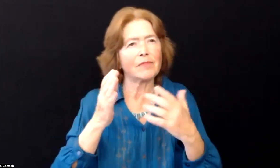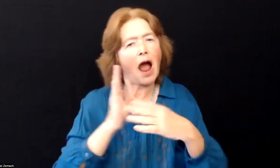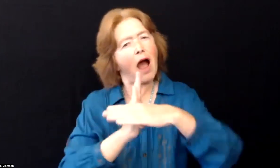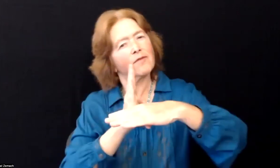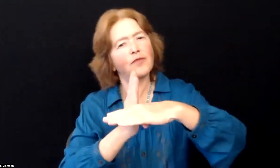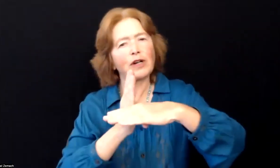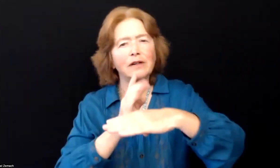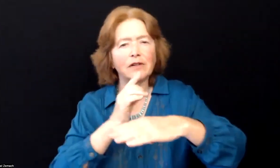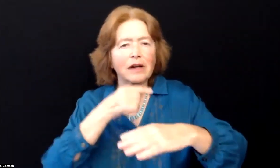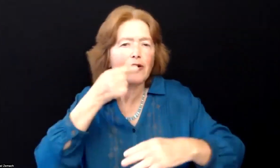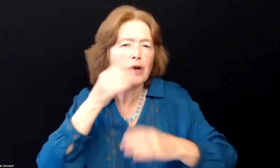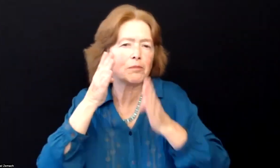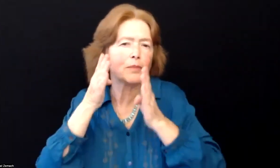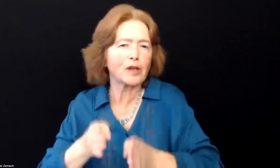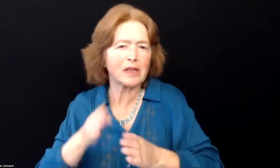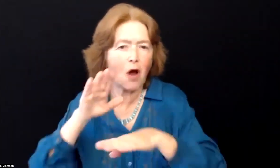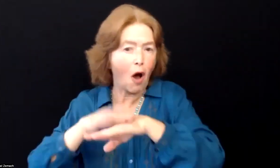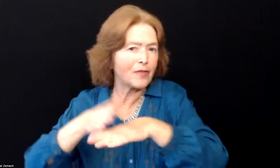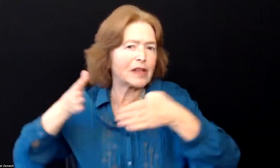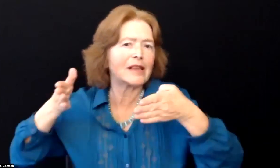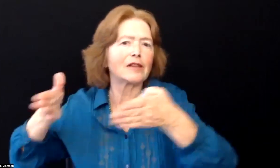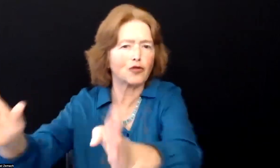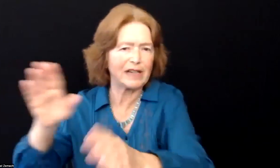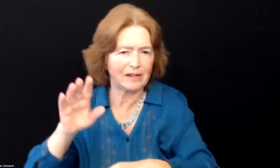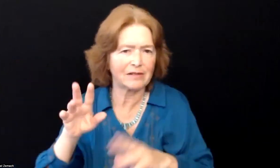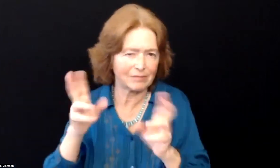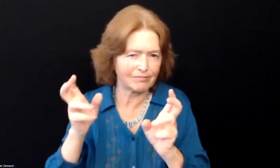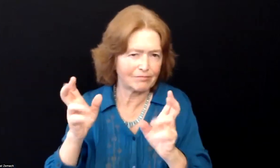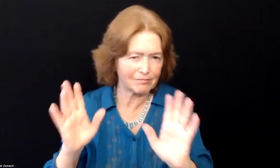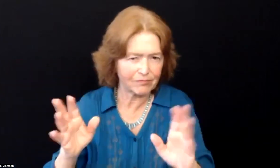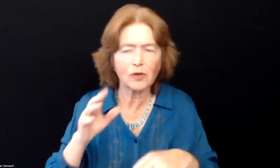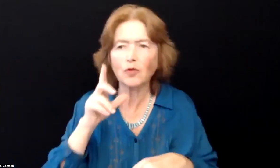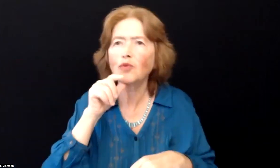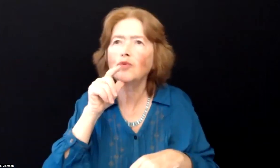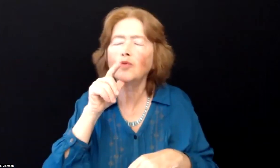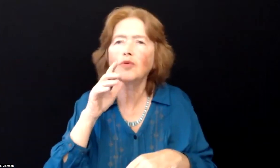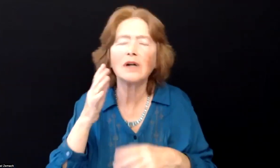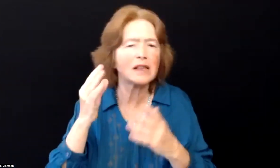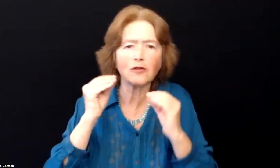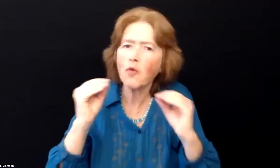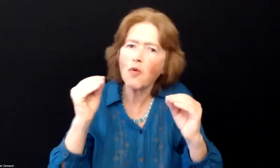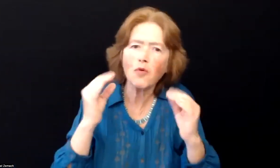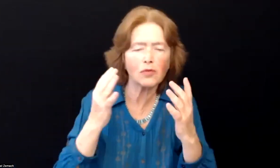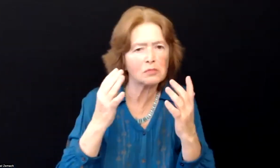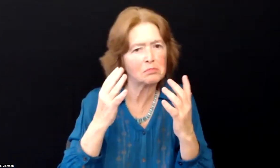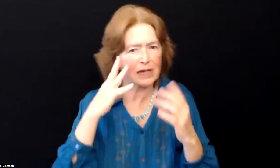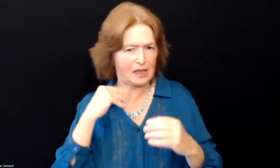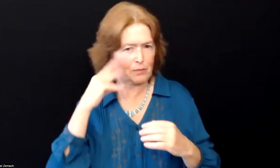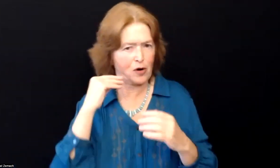I think there's a lot. I think the average hearing person on the street who has no